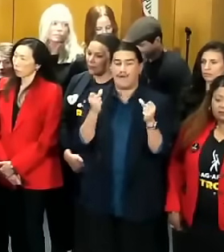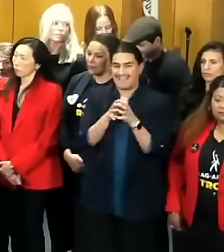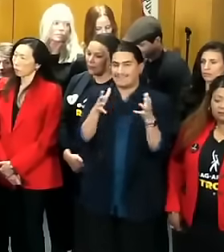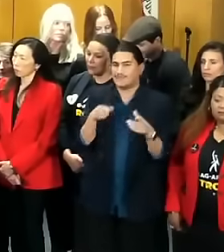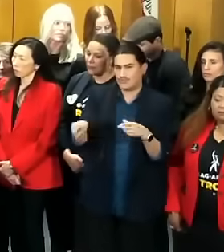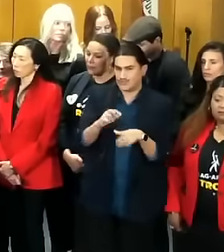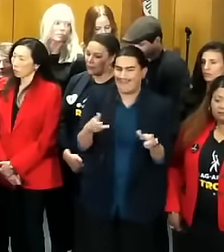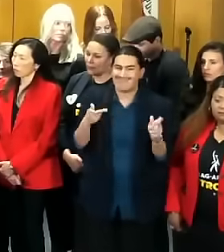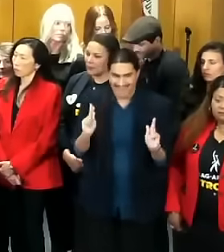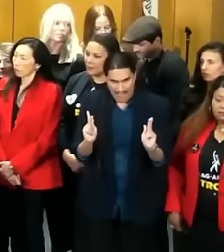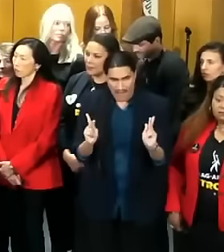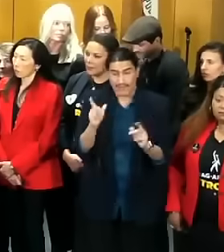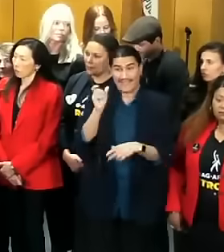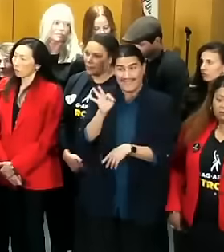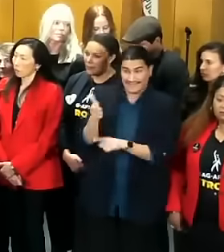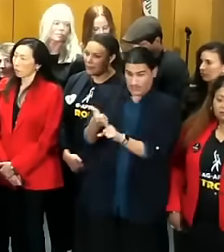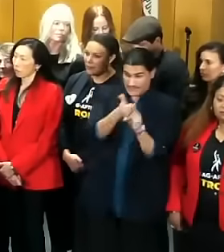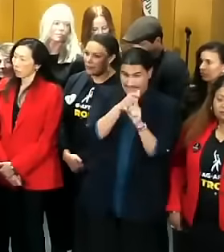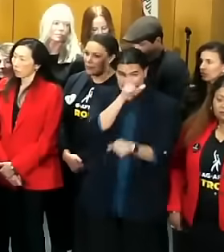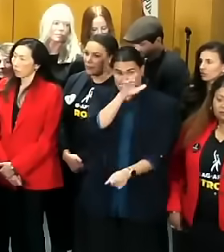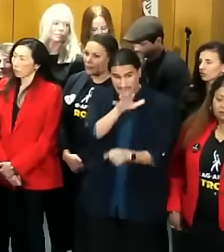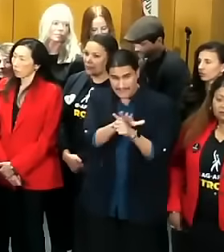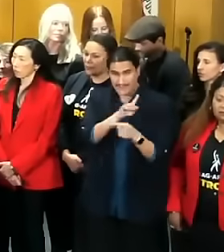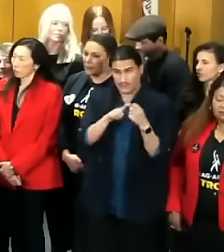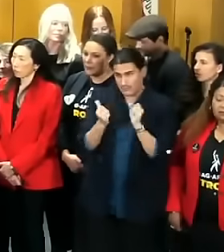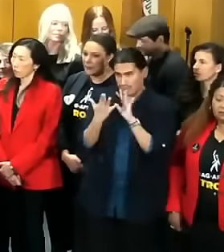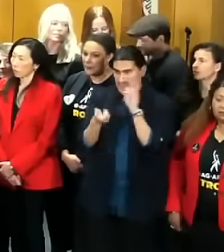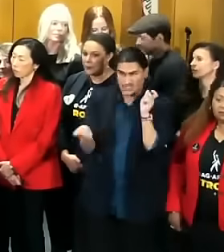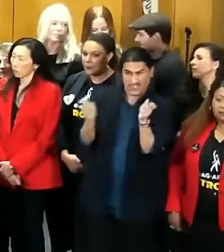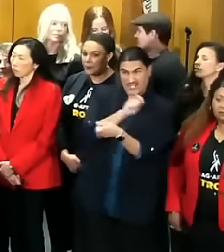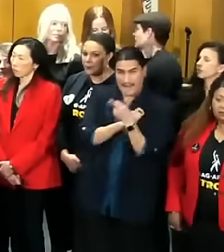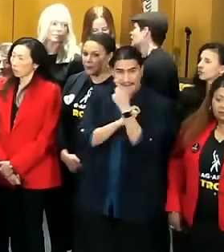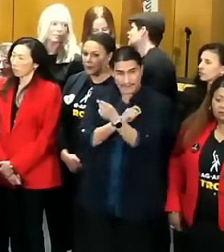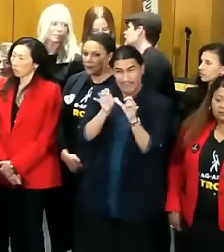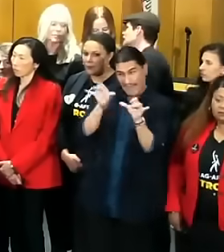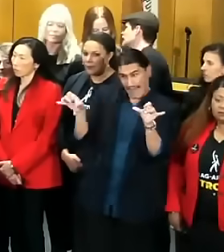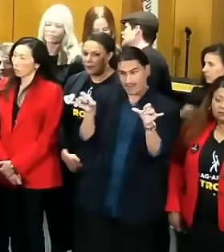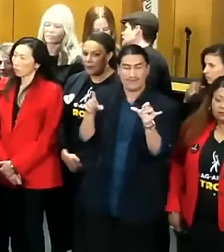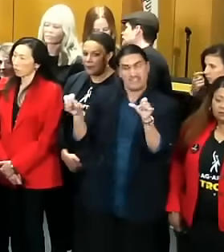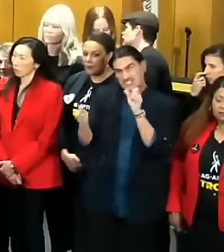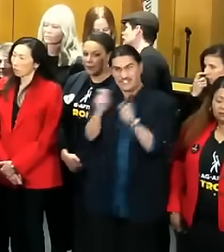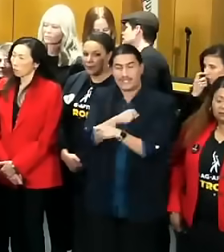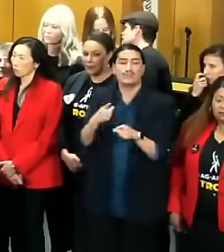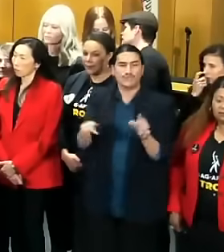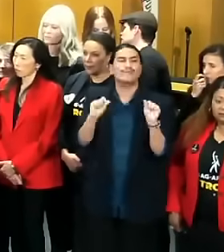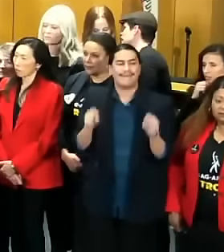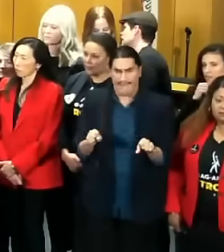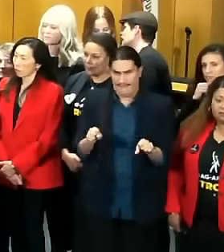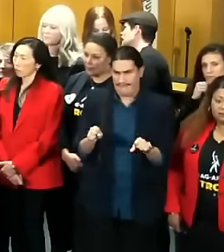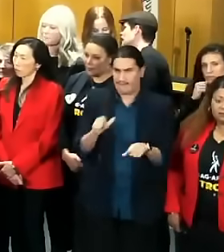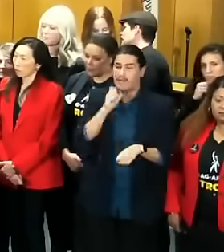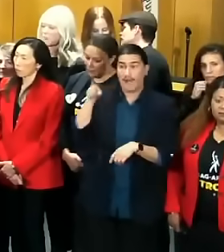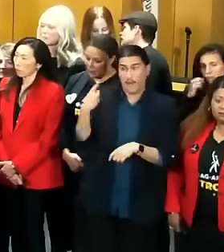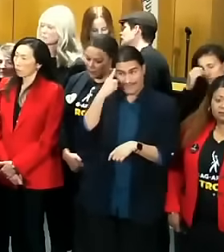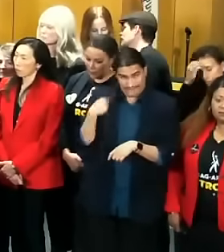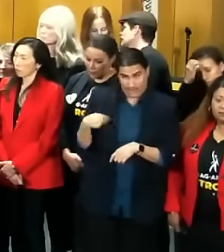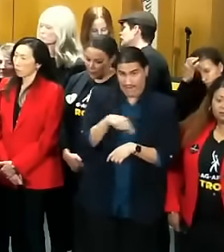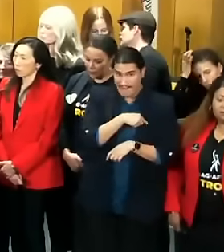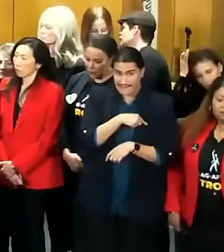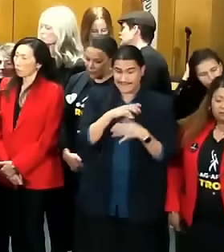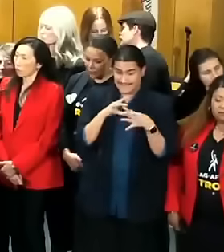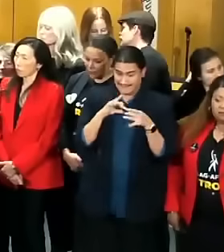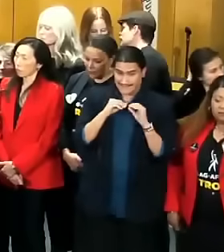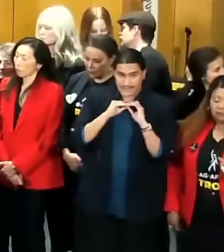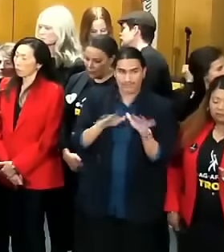that if you are committed to doing something different than the pattern, you can do that. And that's a message not just for our union, that's a message for